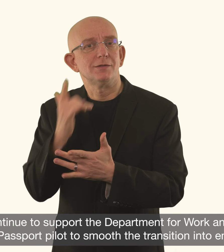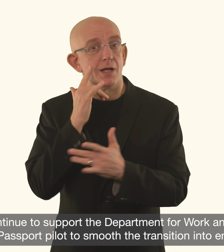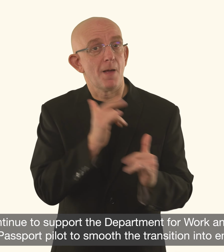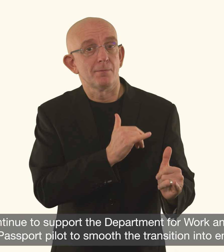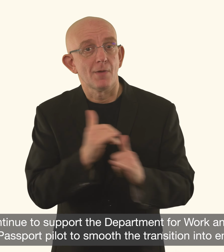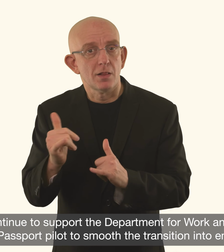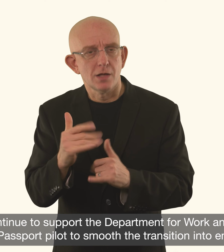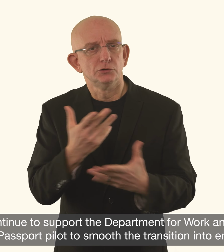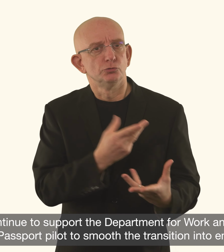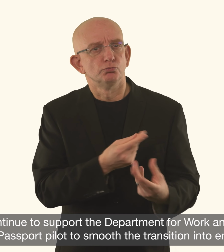employment.